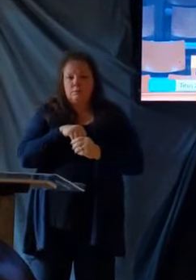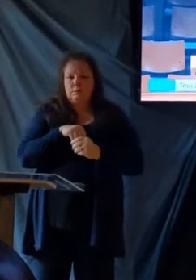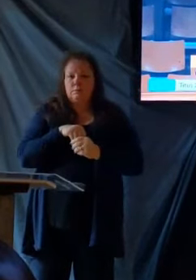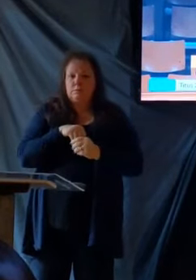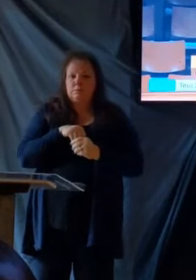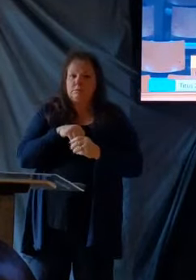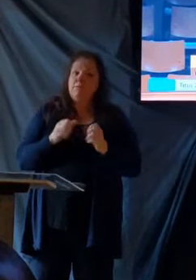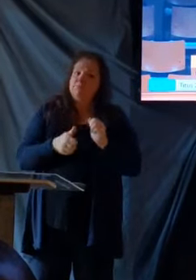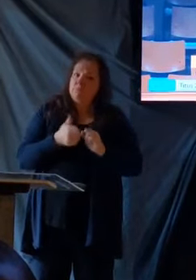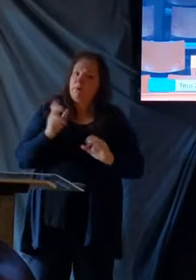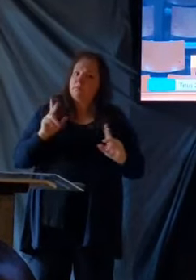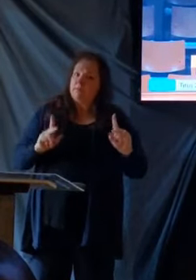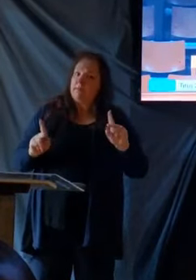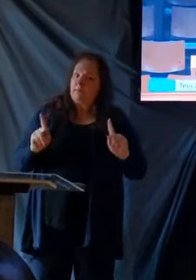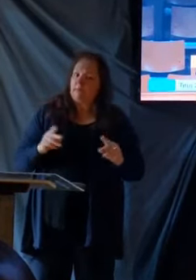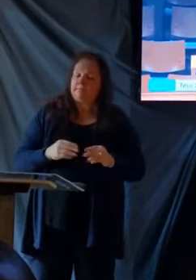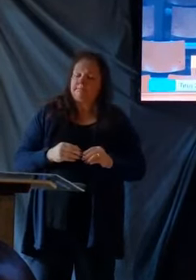most of the people.